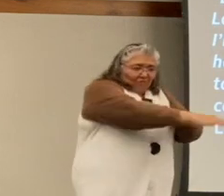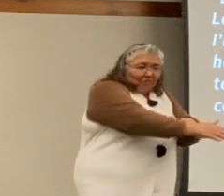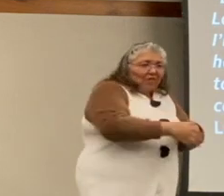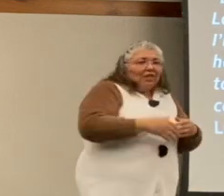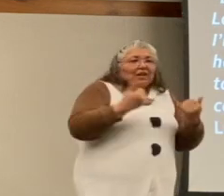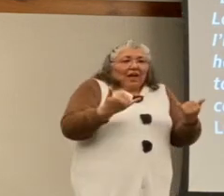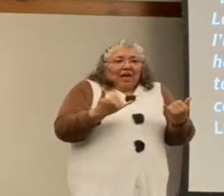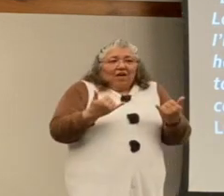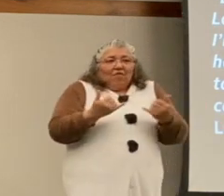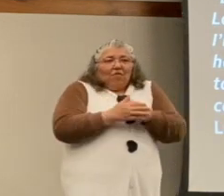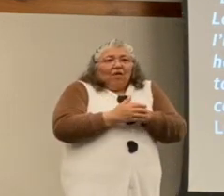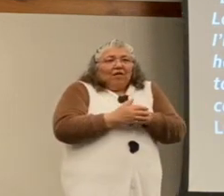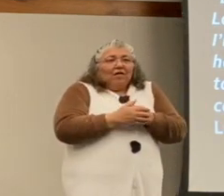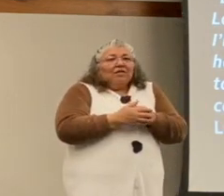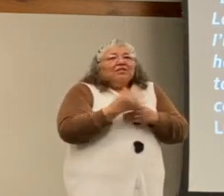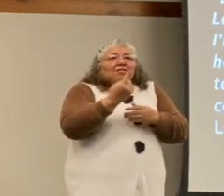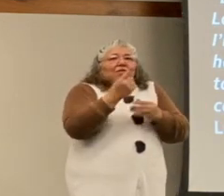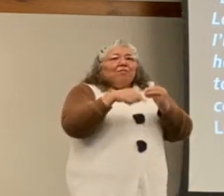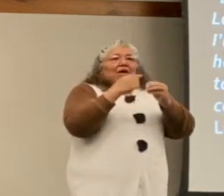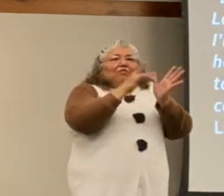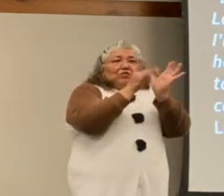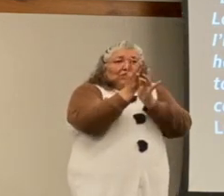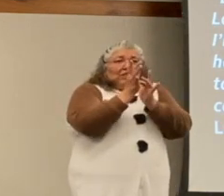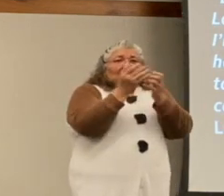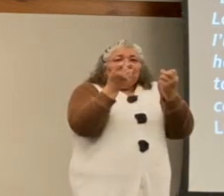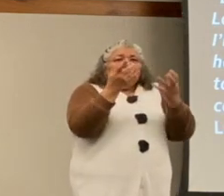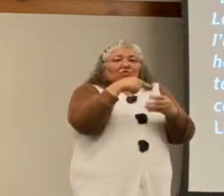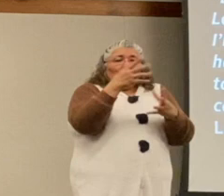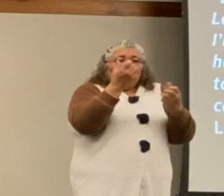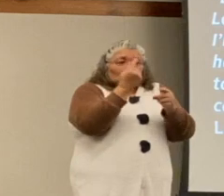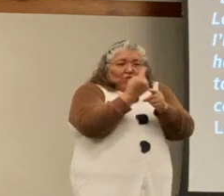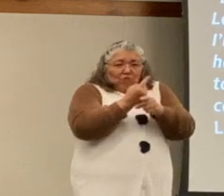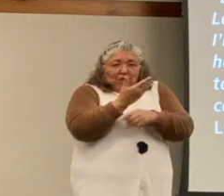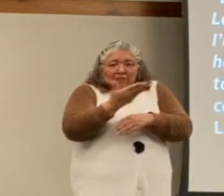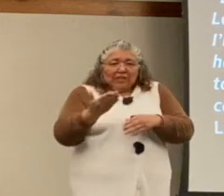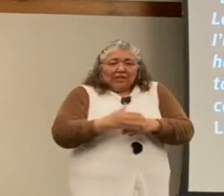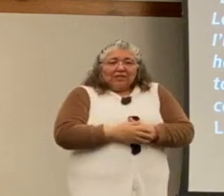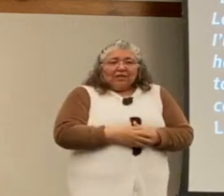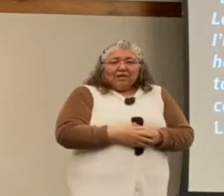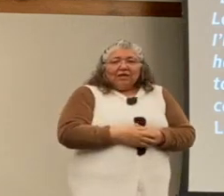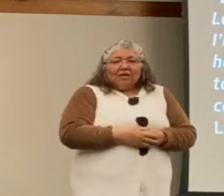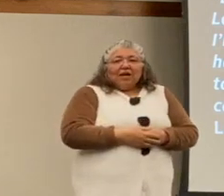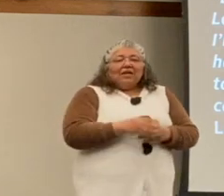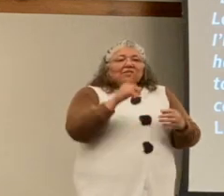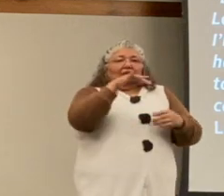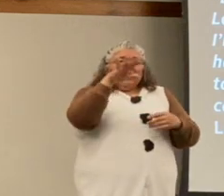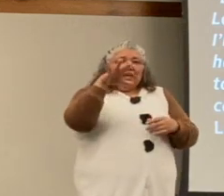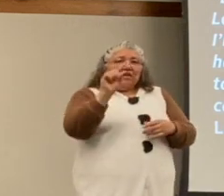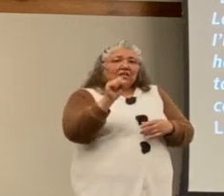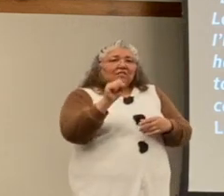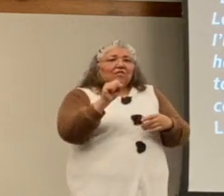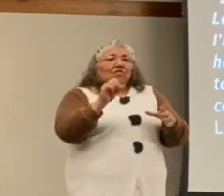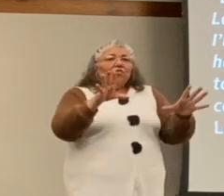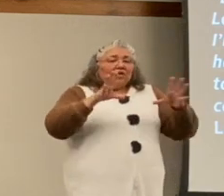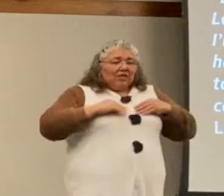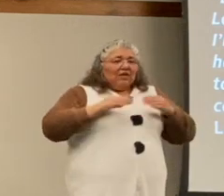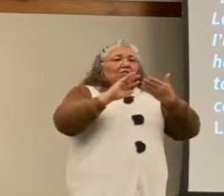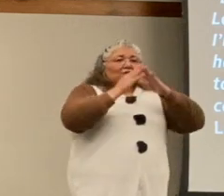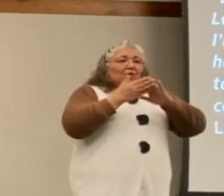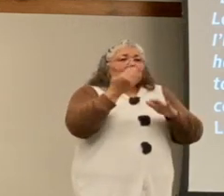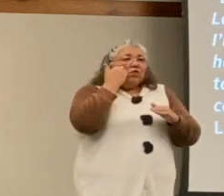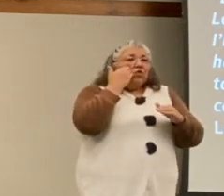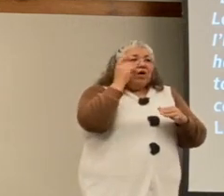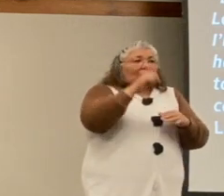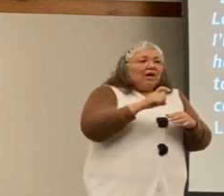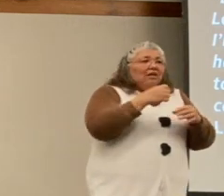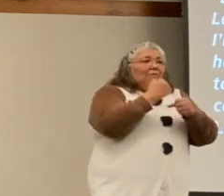There's something about Jesus entering into your life that makes you want to correct things. And Zacchaeus instantly received this peace. He knew that he had